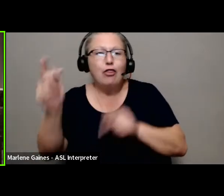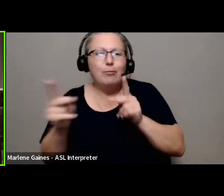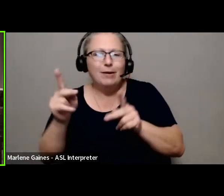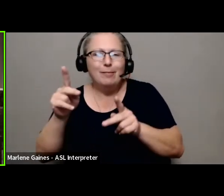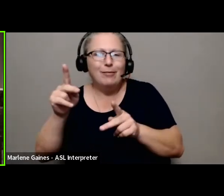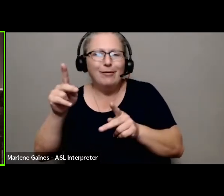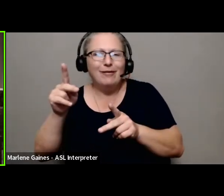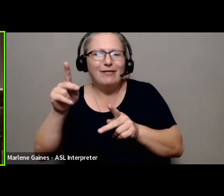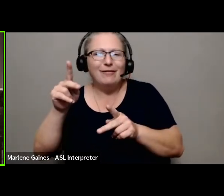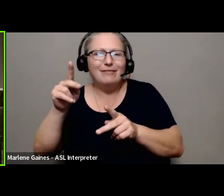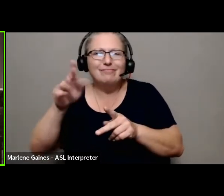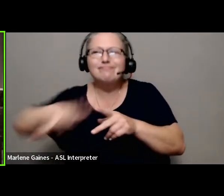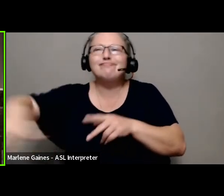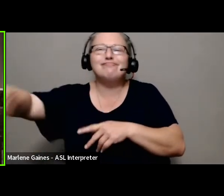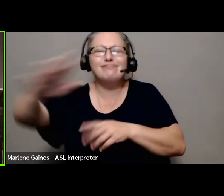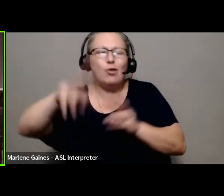world.